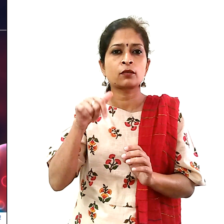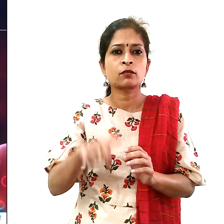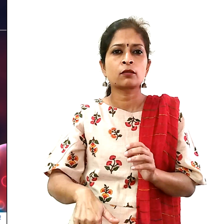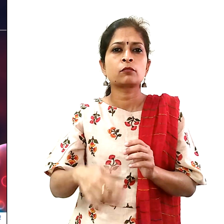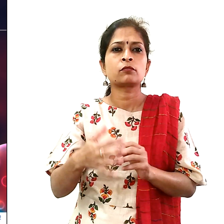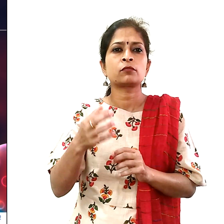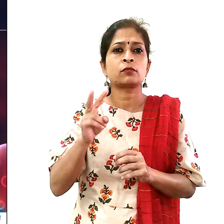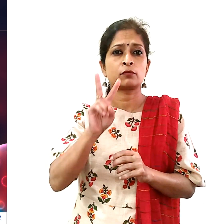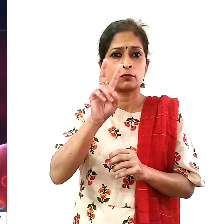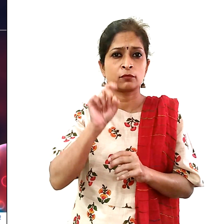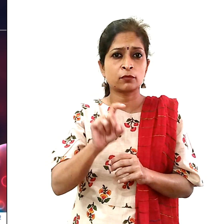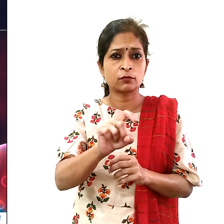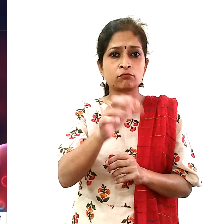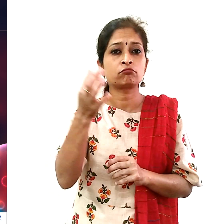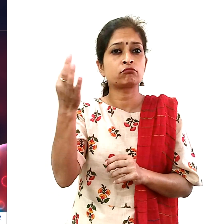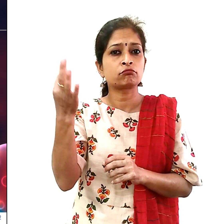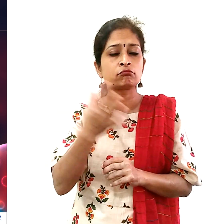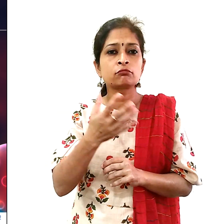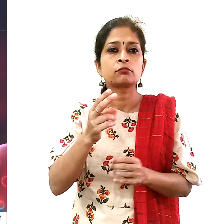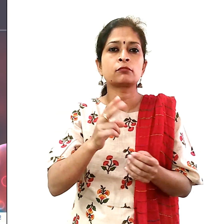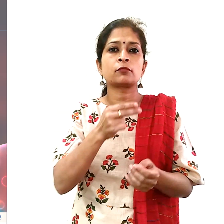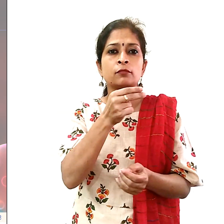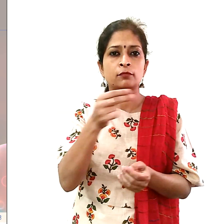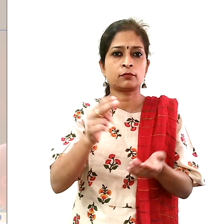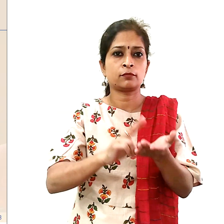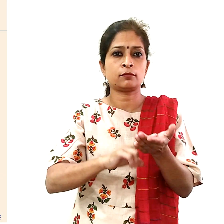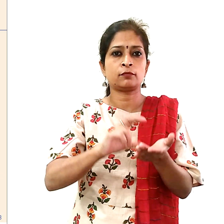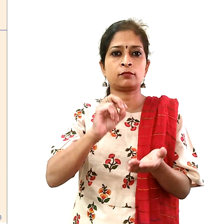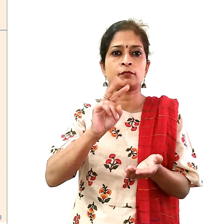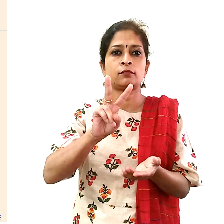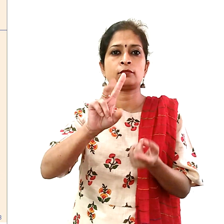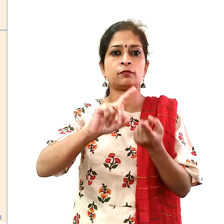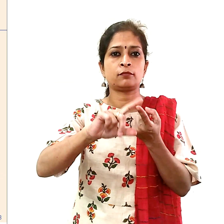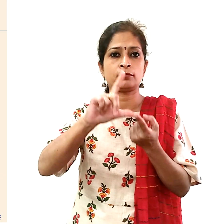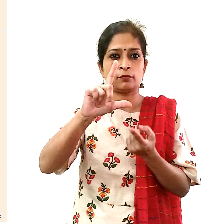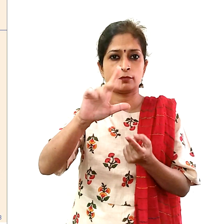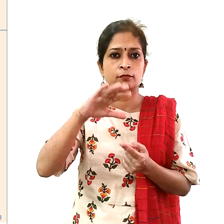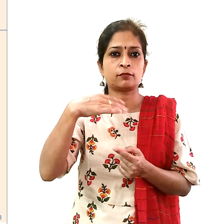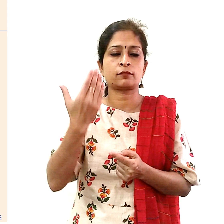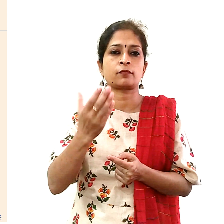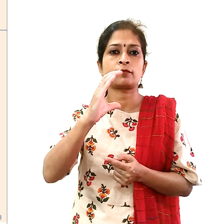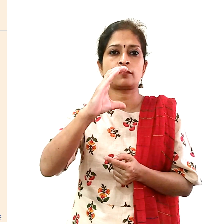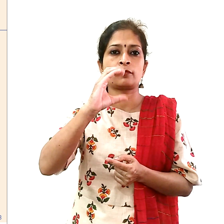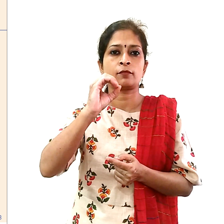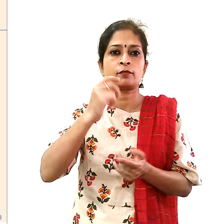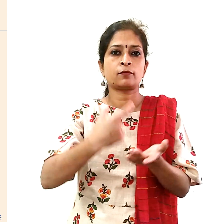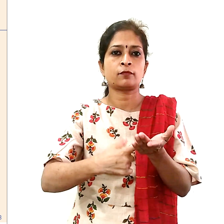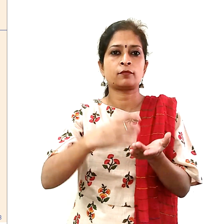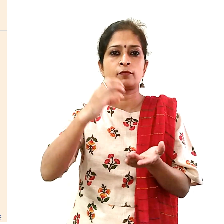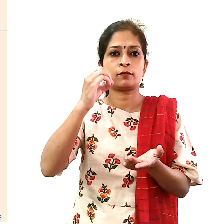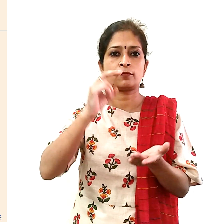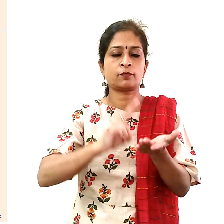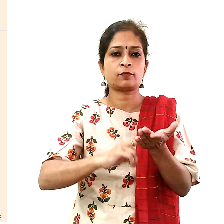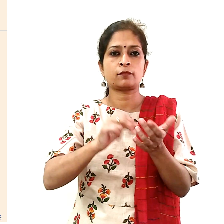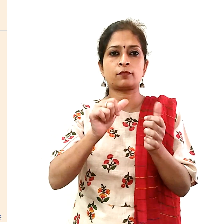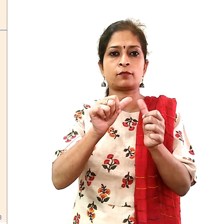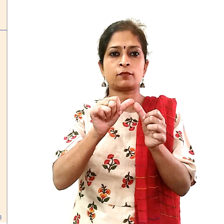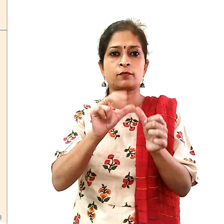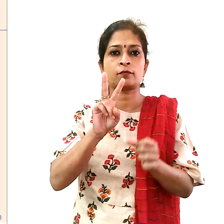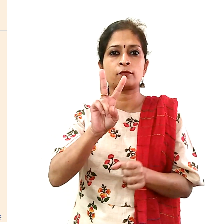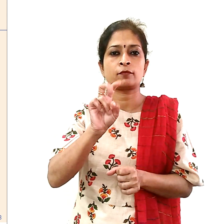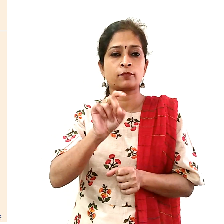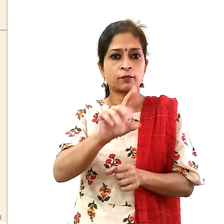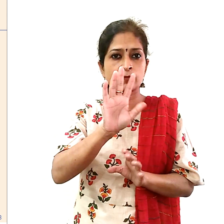new, recently discovered novel coronavirus. How does it transmit? When a person suffering from